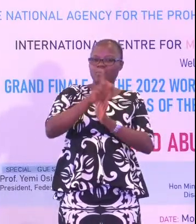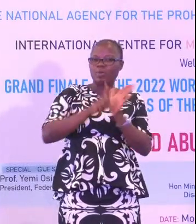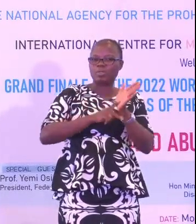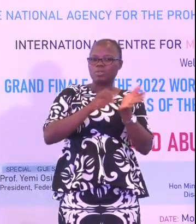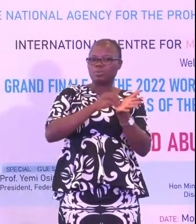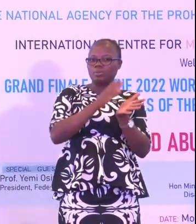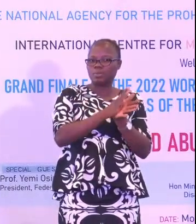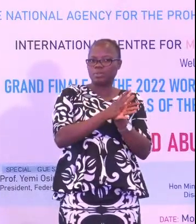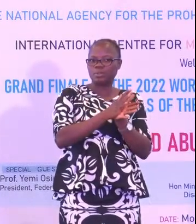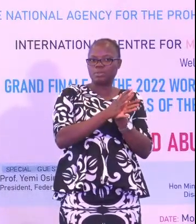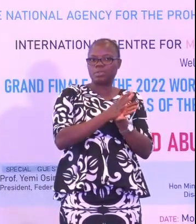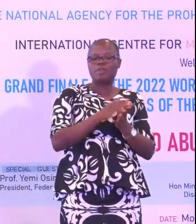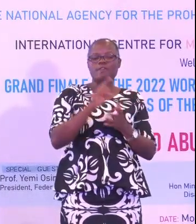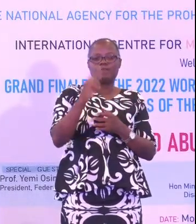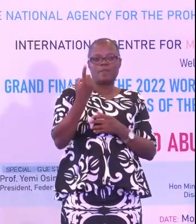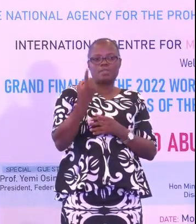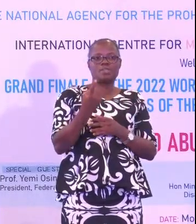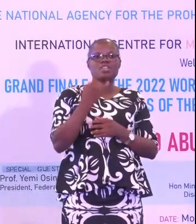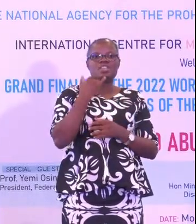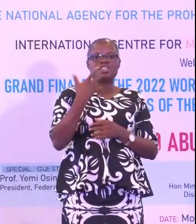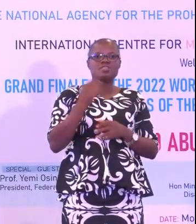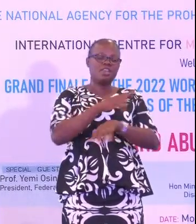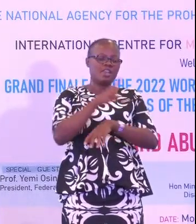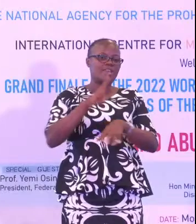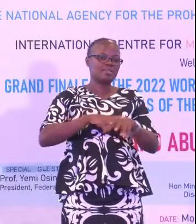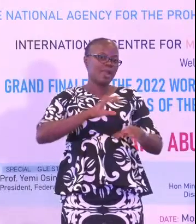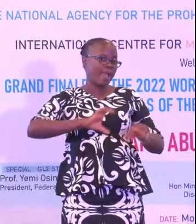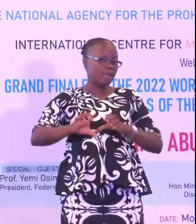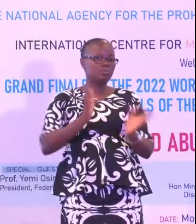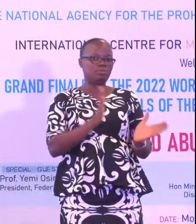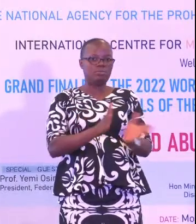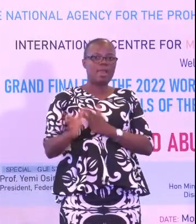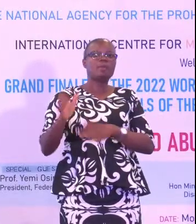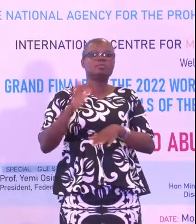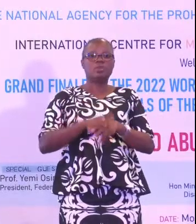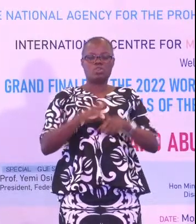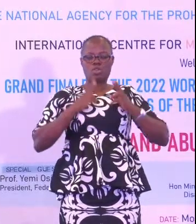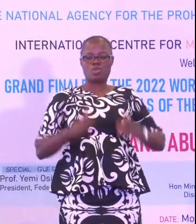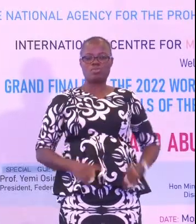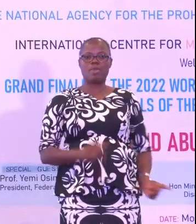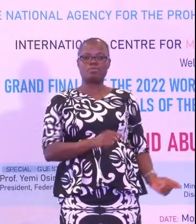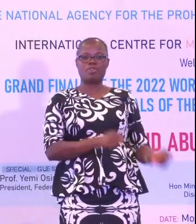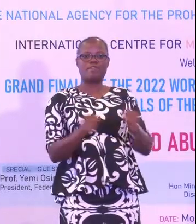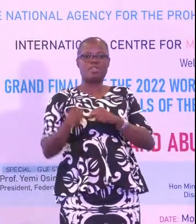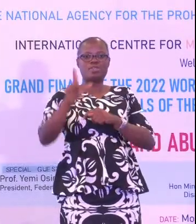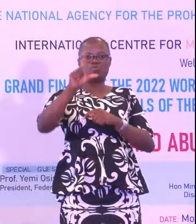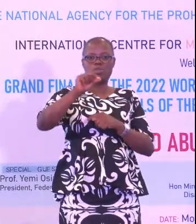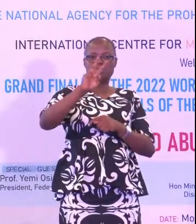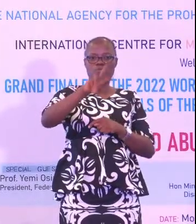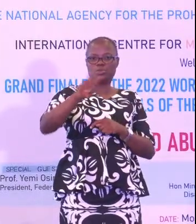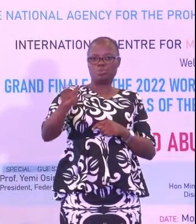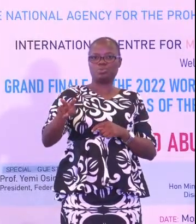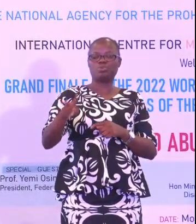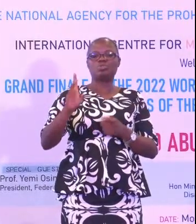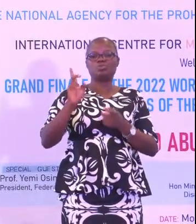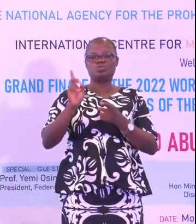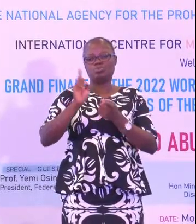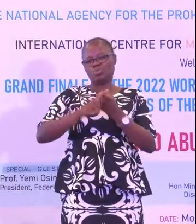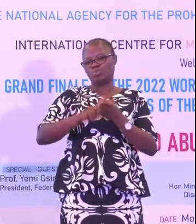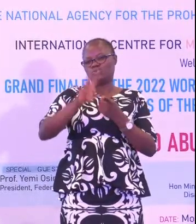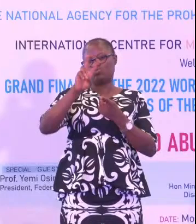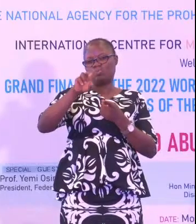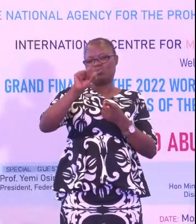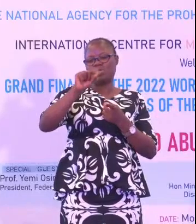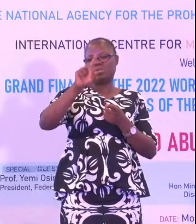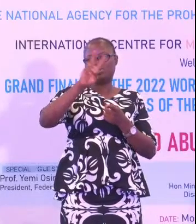documents. First is the National Action Plan on Human Trafficking, 2022 to